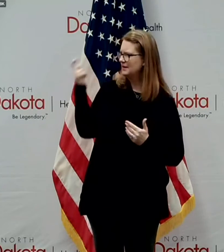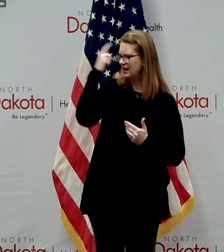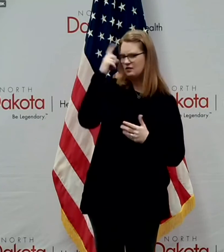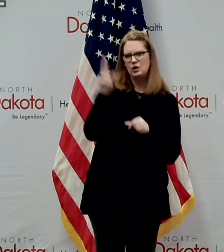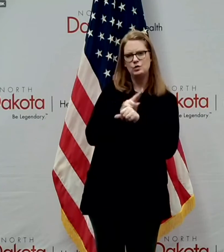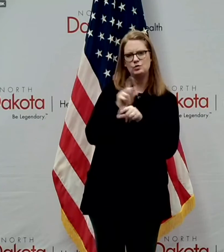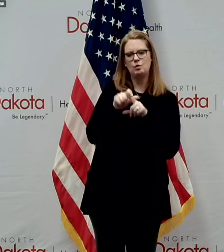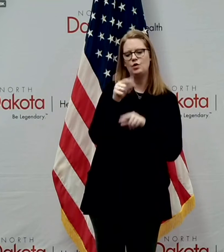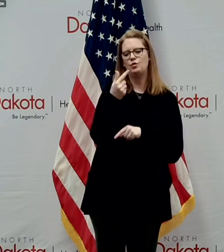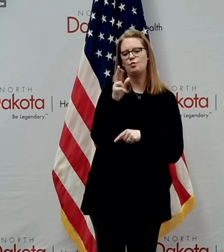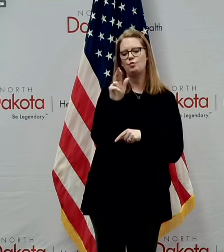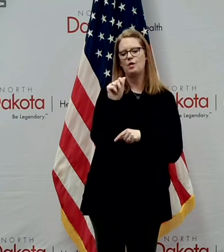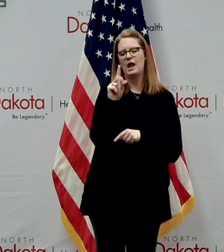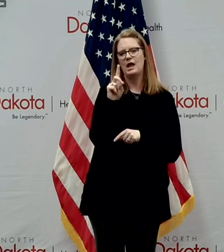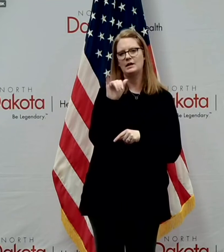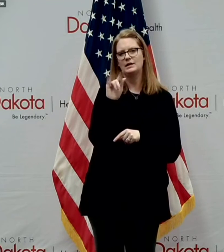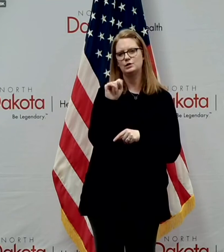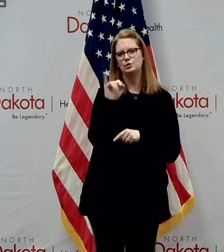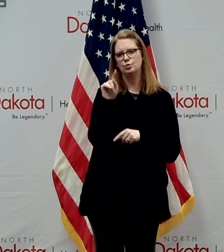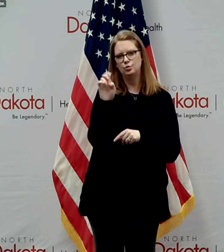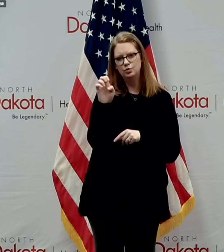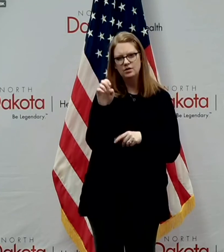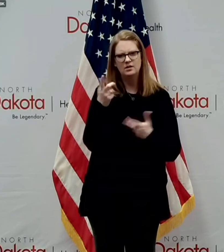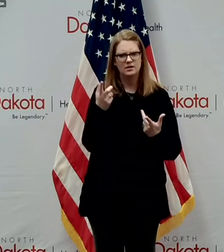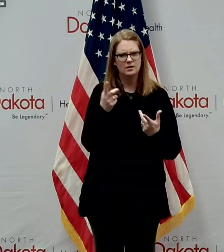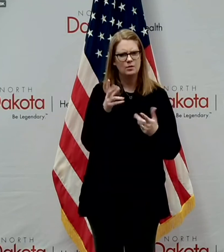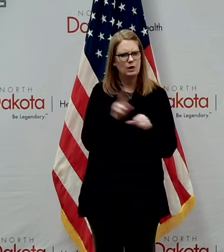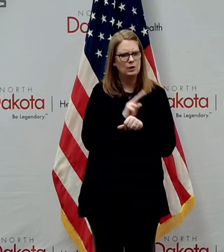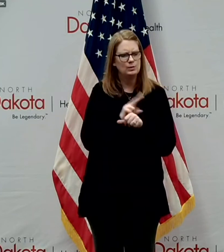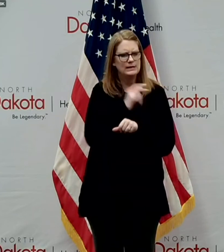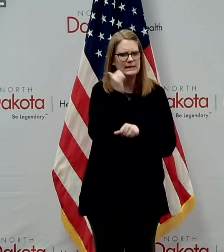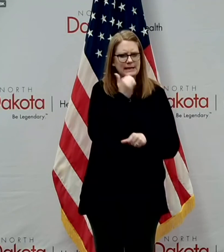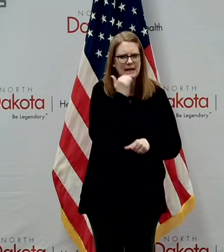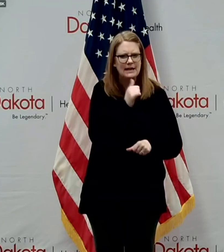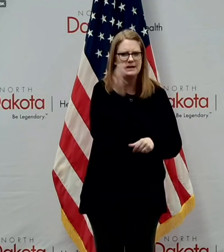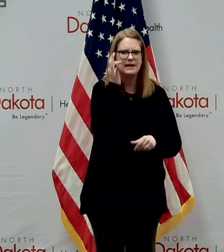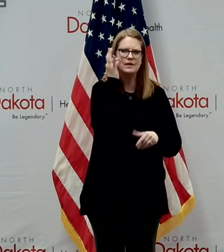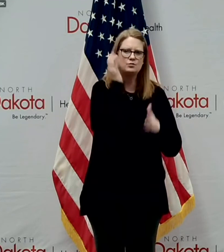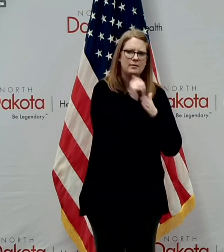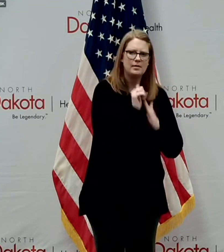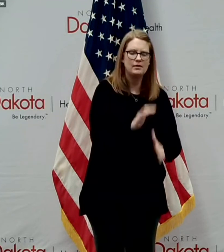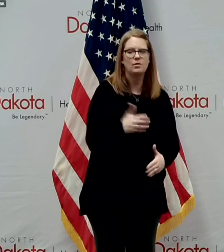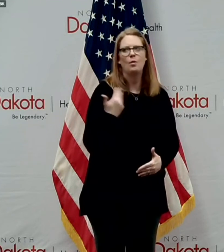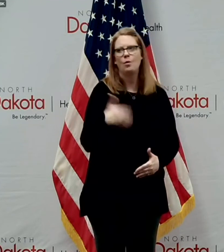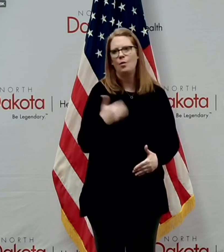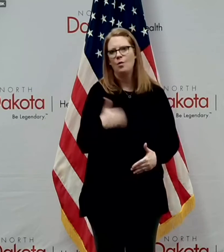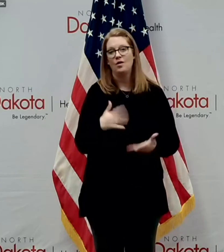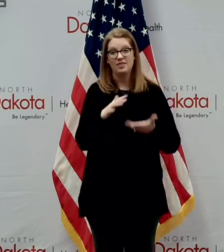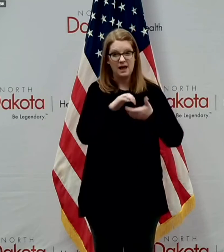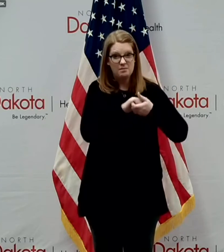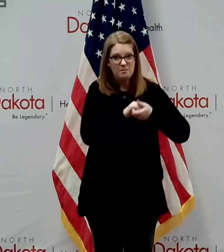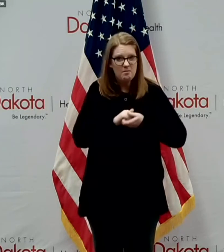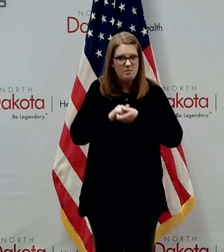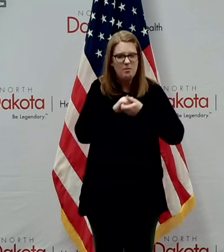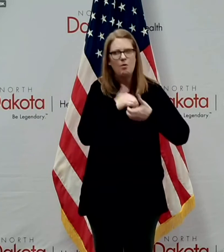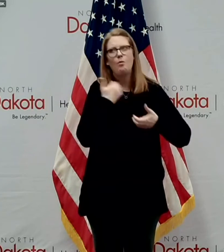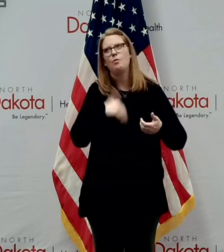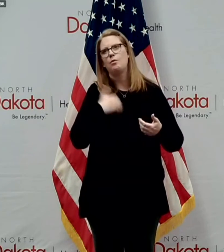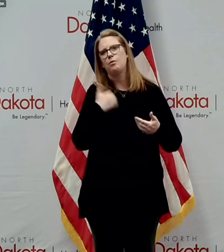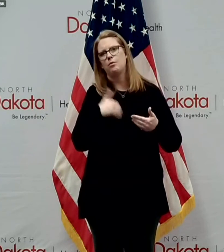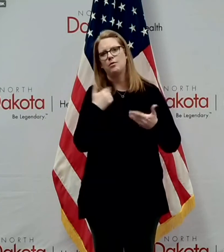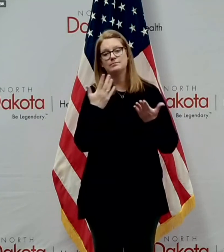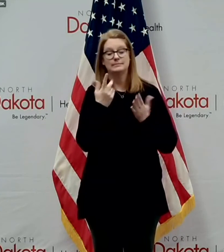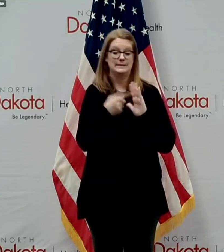daily. We use it daily, our tribal leaders use it daily. The gratitude of the partnership that we have here daily and hourly,